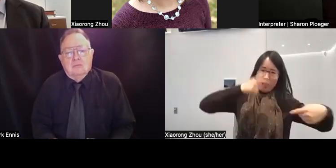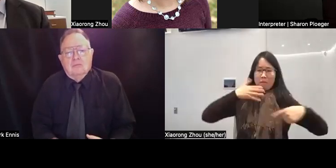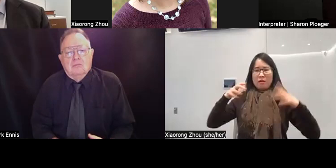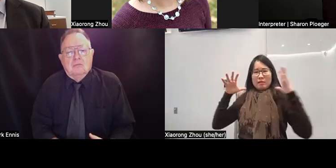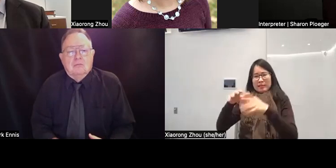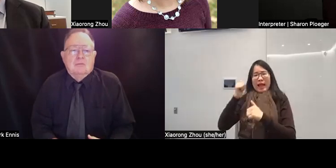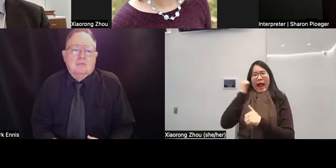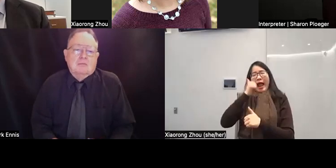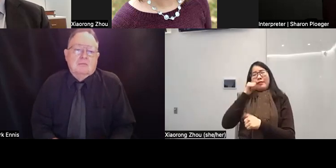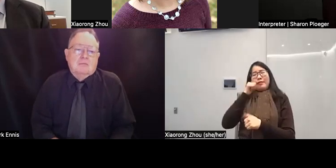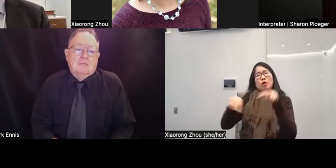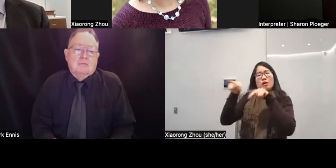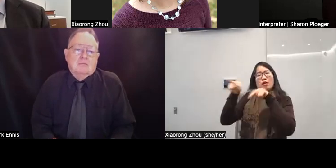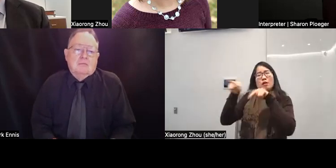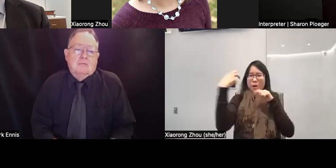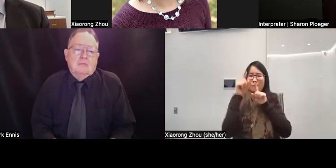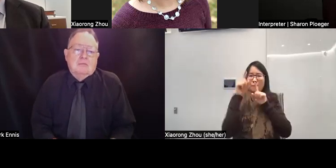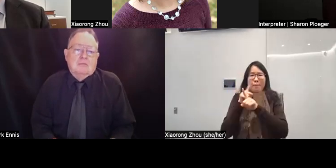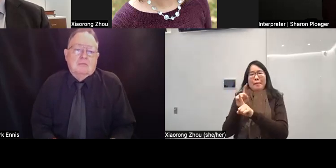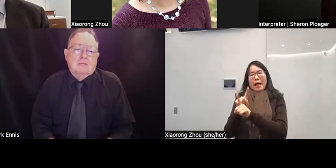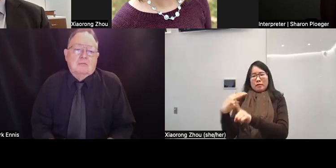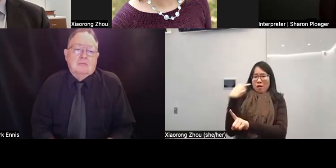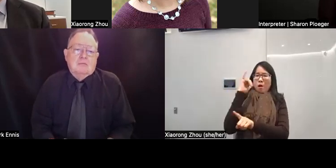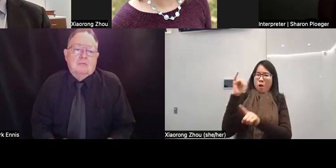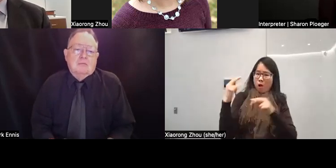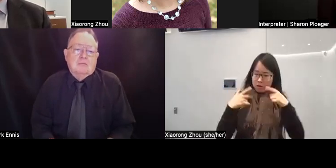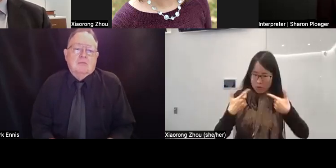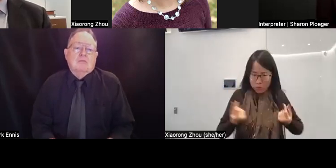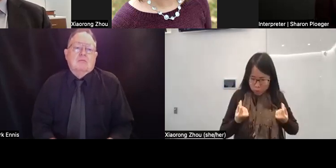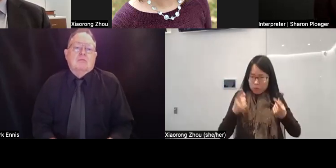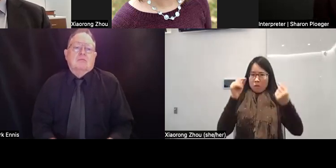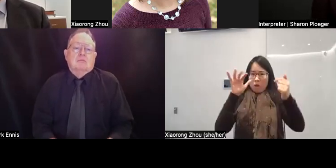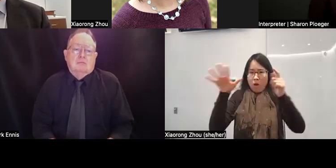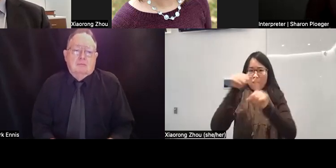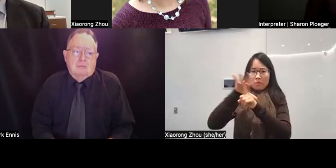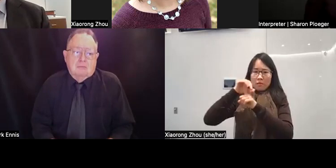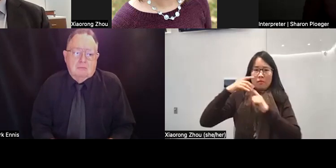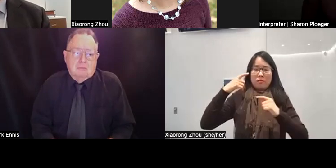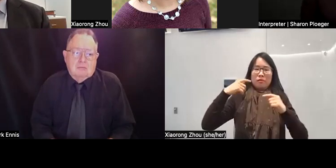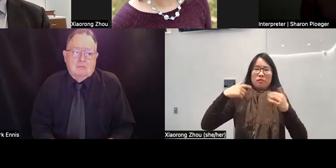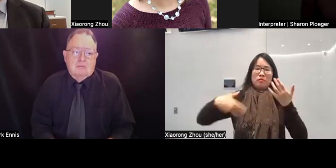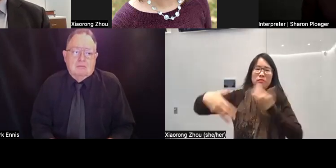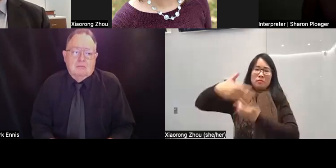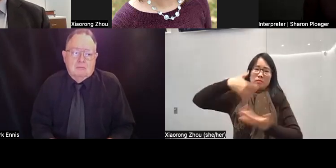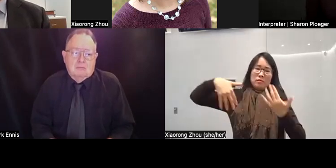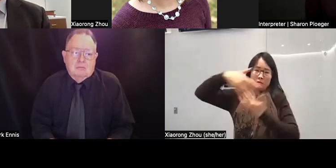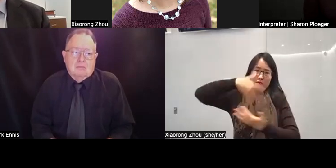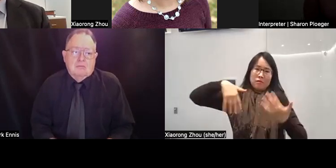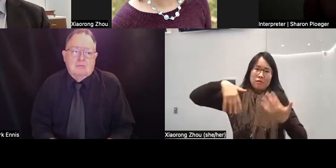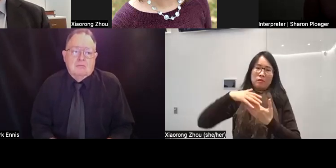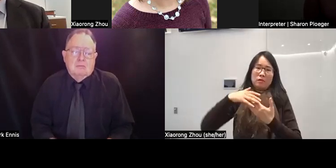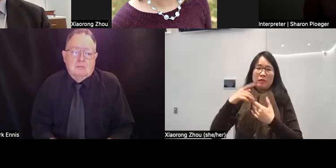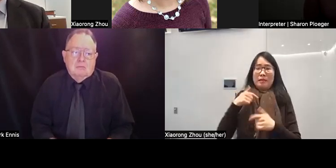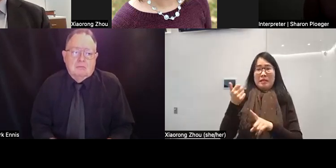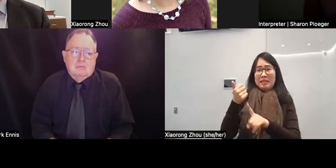struggling being able to video with them and just having some of the technology and opportunities here. And so looking at the ability to come to the